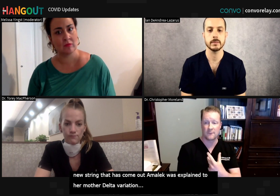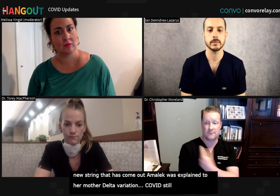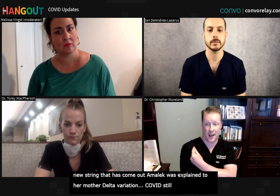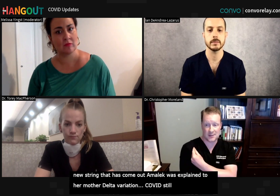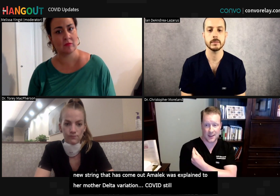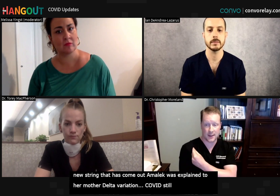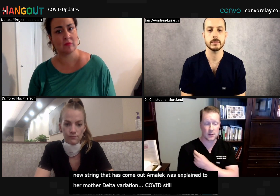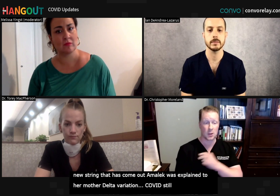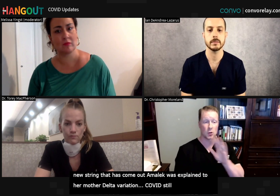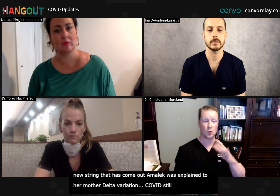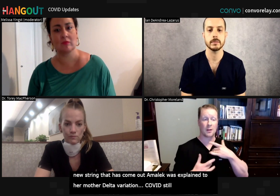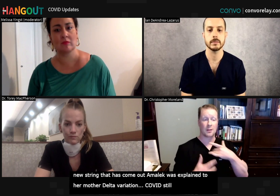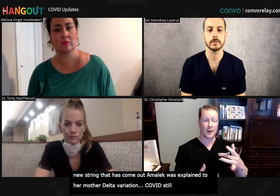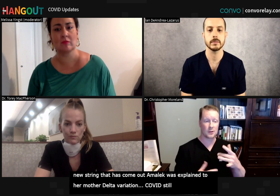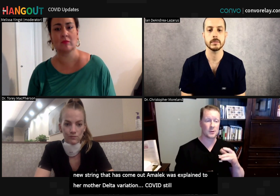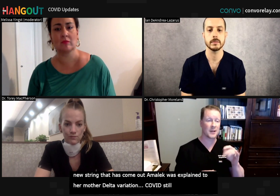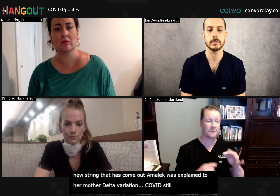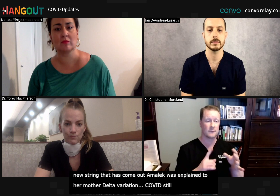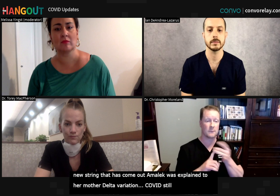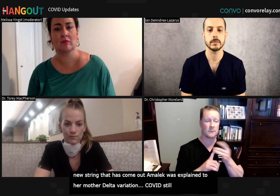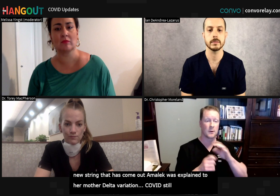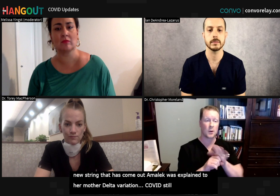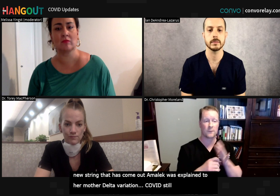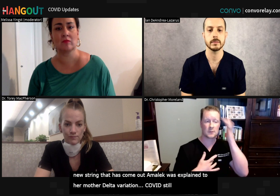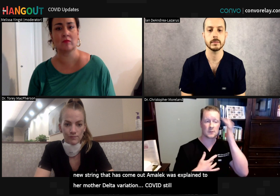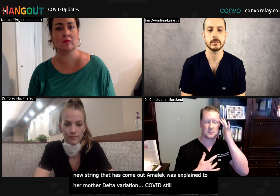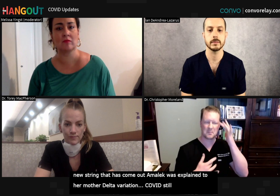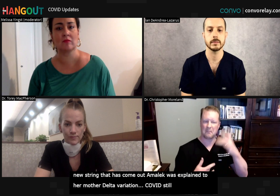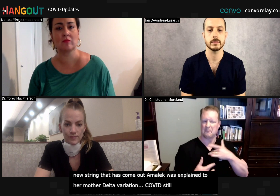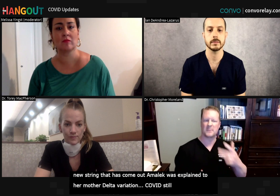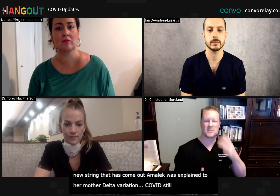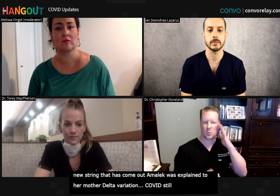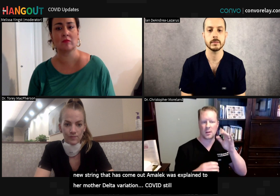hospitals, which means if you're vaccinated, your likelihood of catching COVID